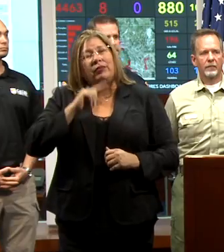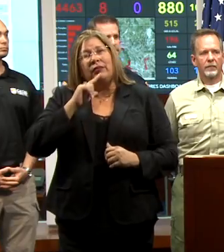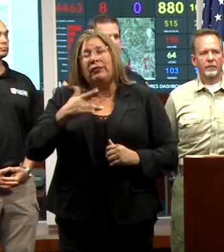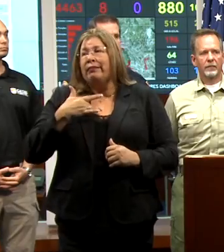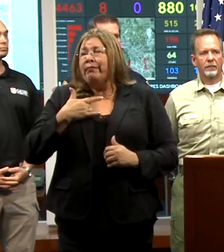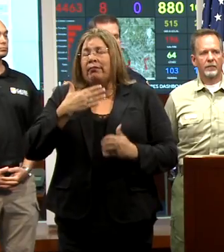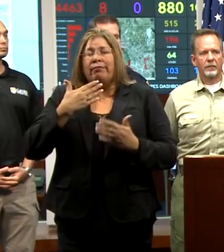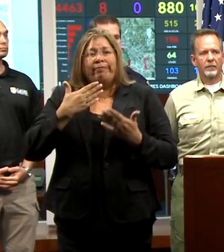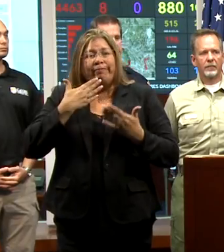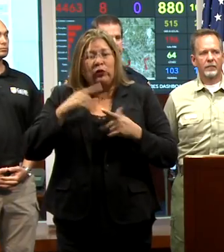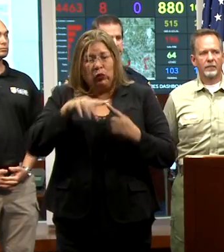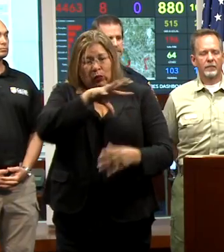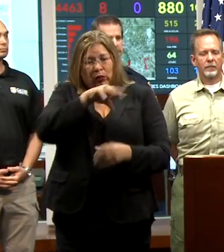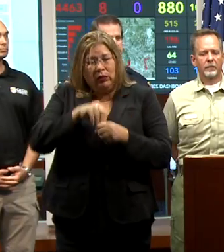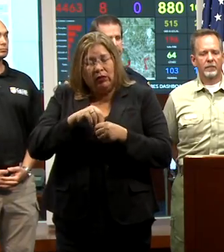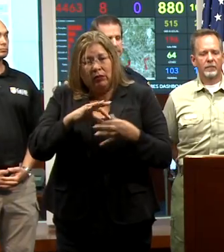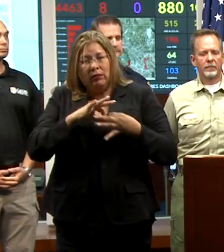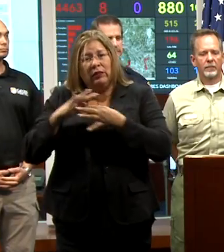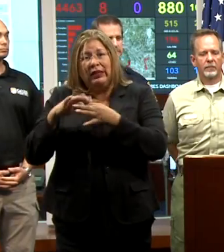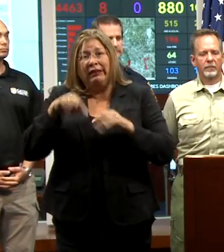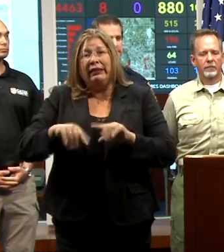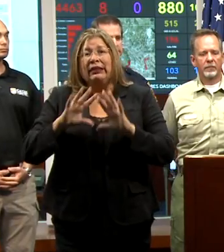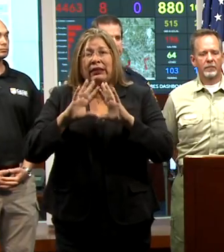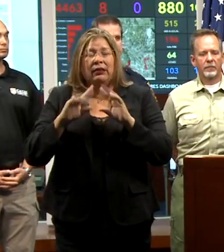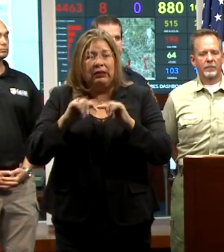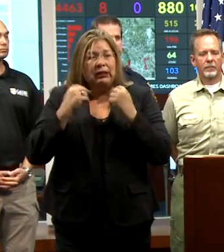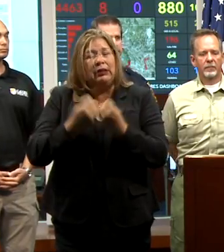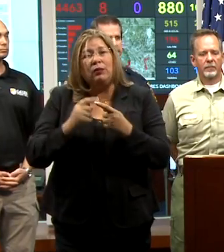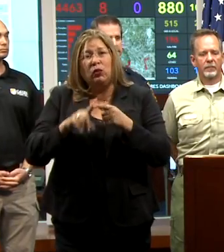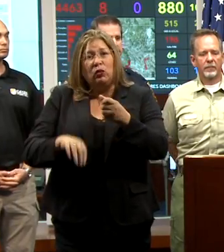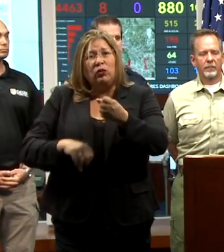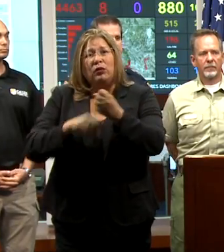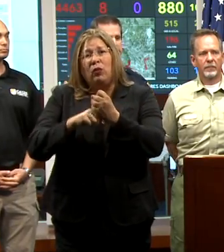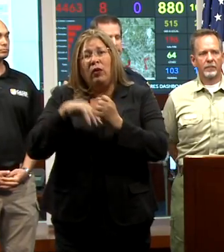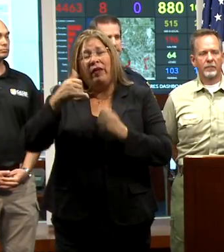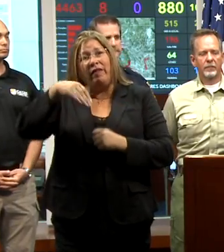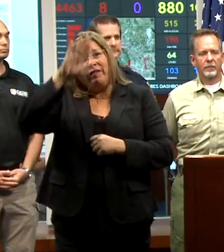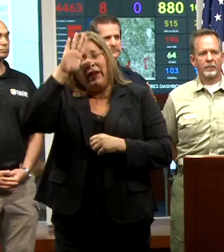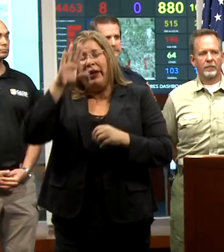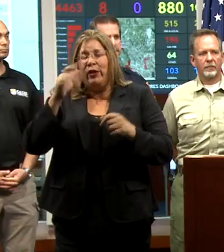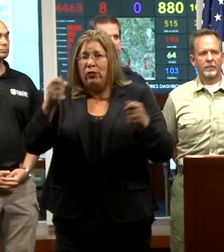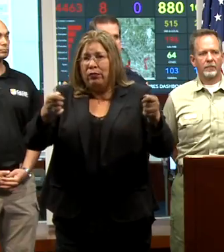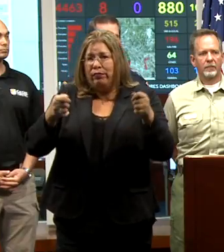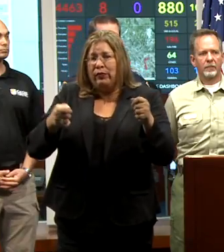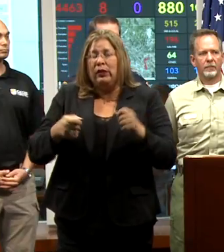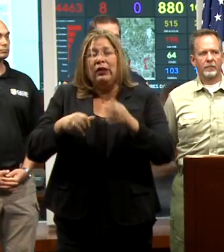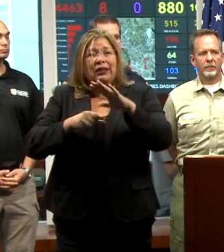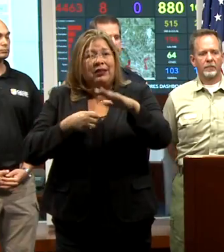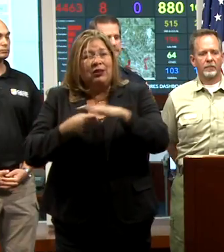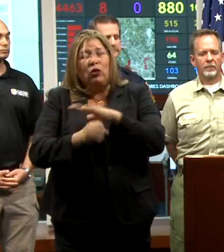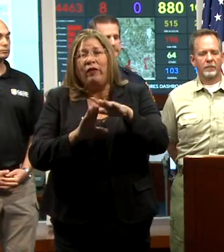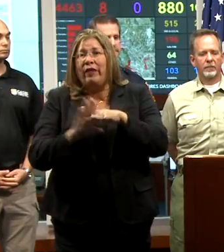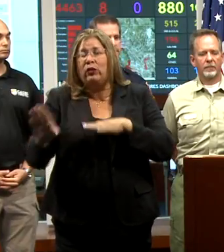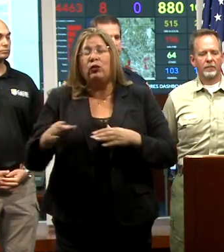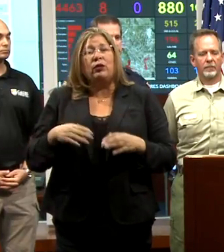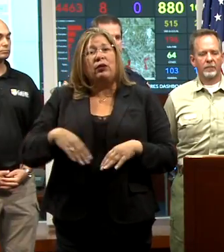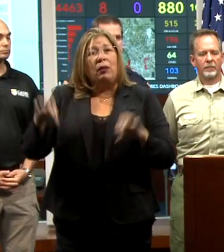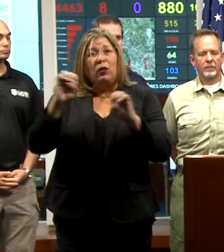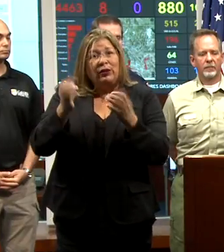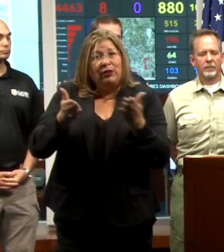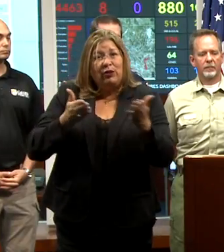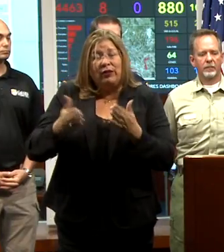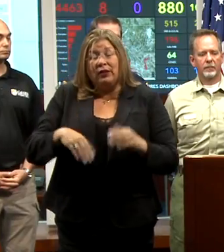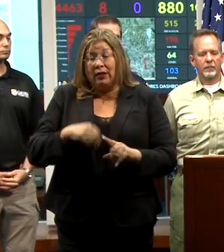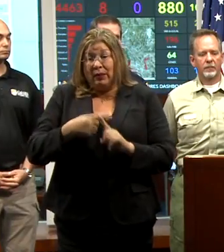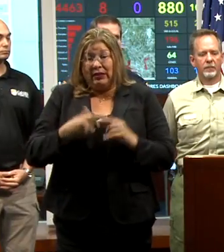of teams supporting the firefighting operations, shelter and evacuation operations, emergency services,